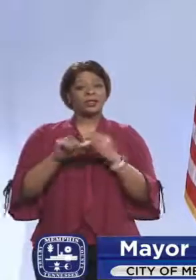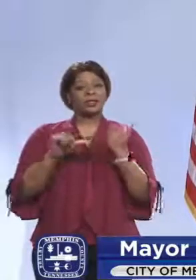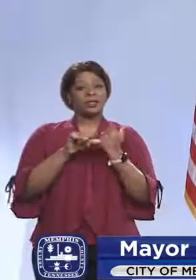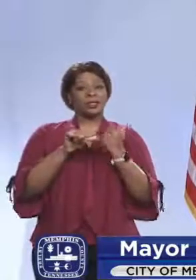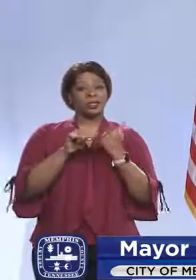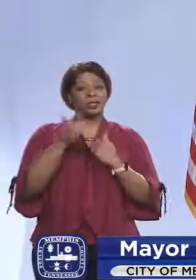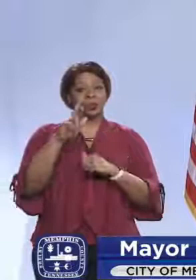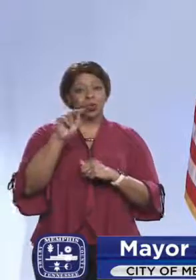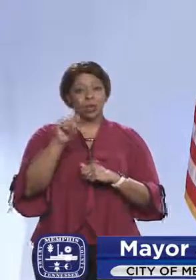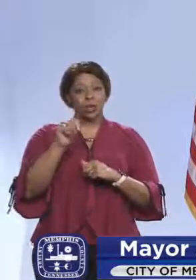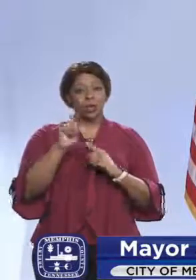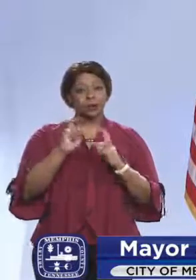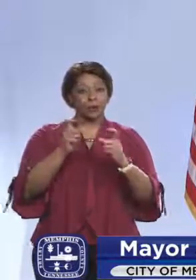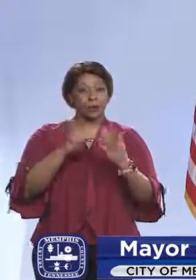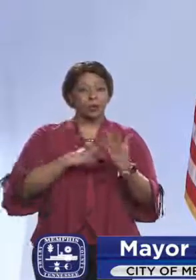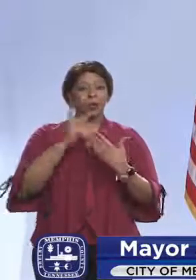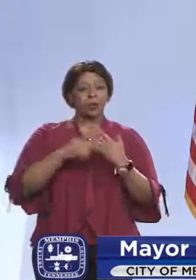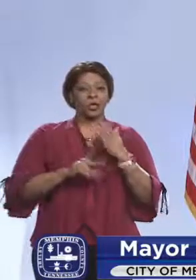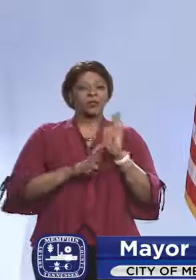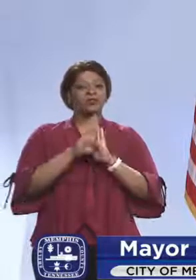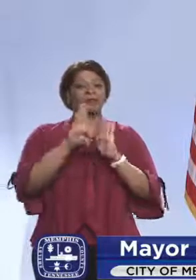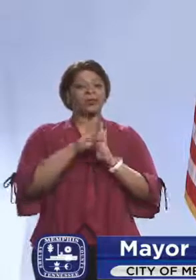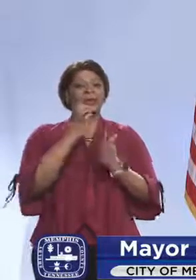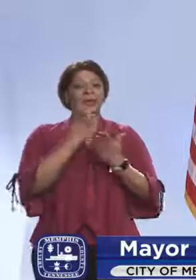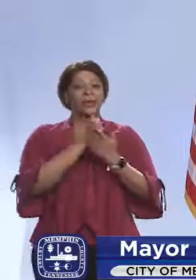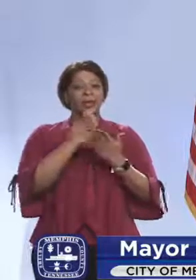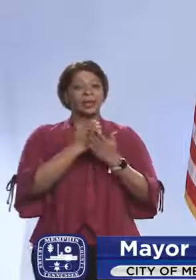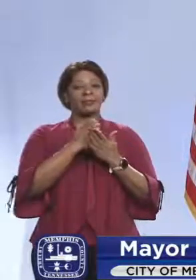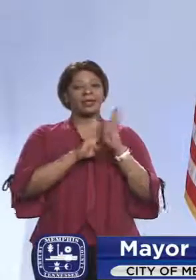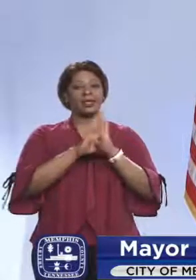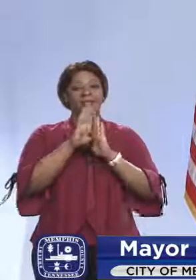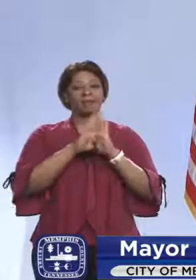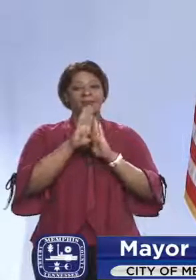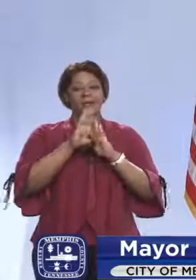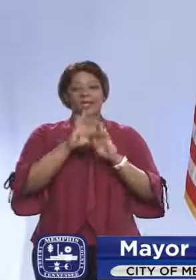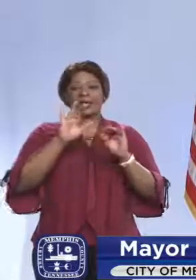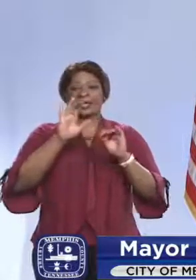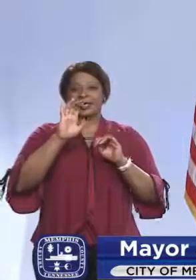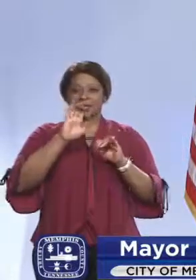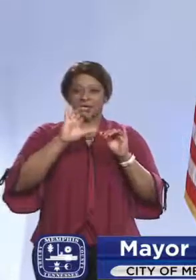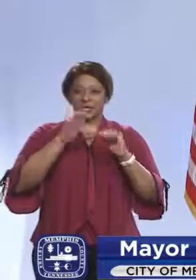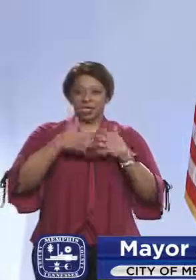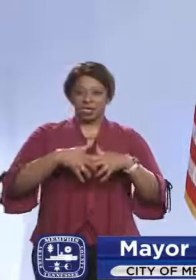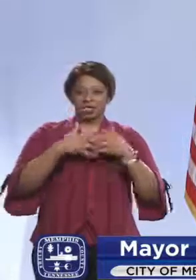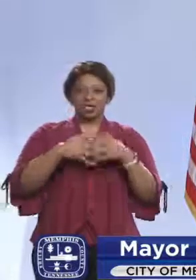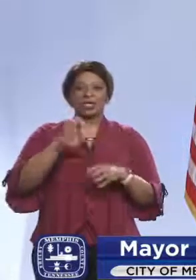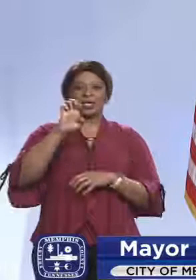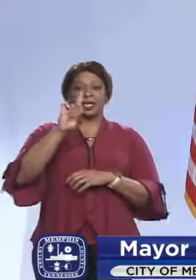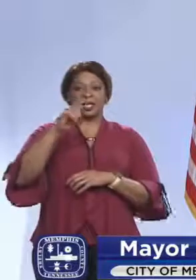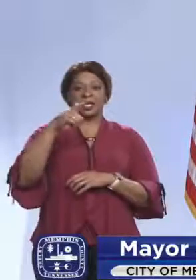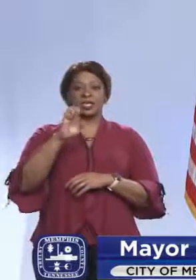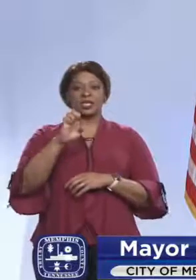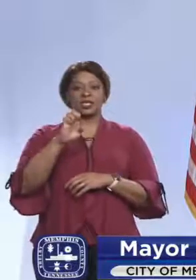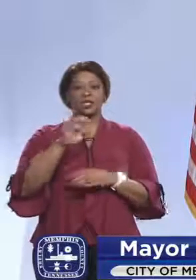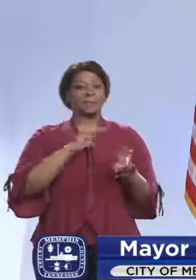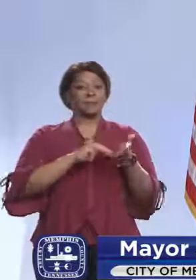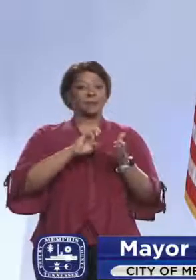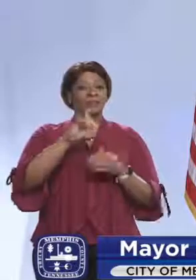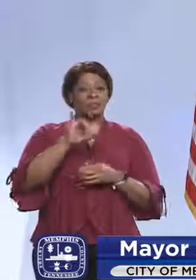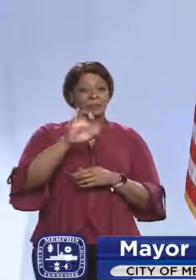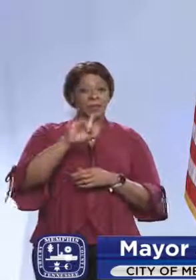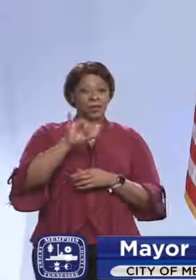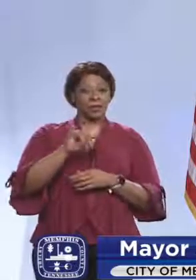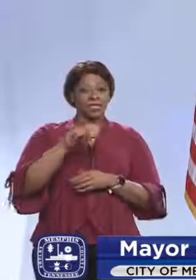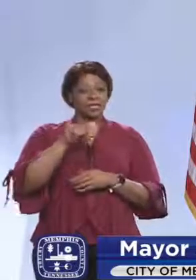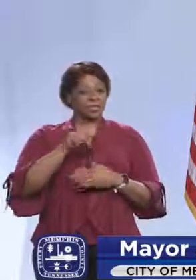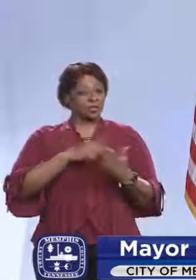being developed by the Economic Development and Growth Engine, EDGE, of Memphis and Shelby County, this programming is intended